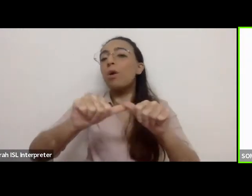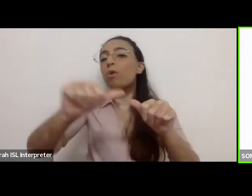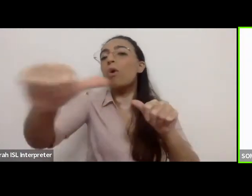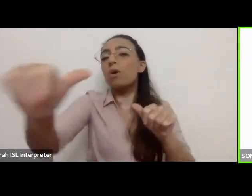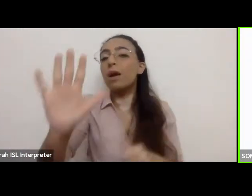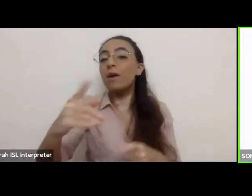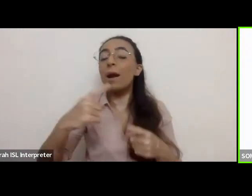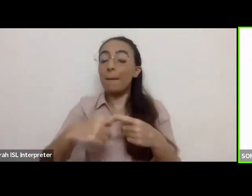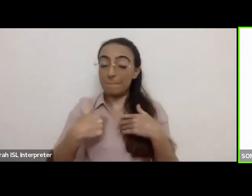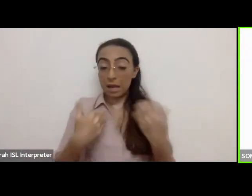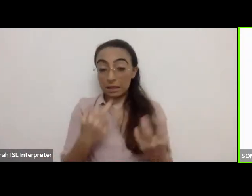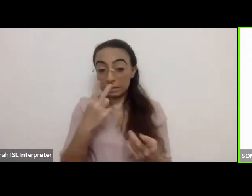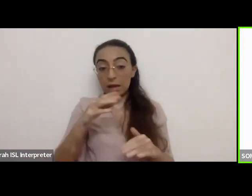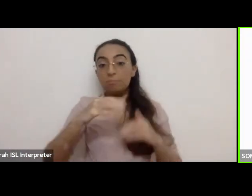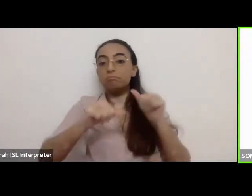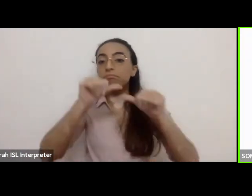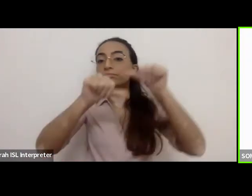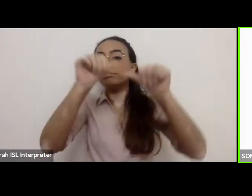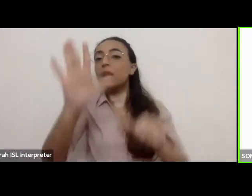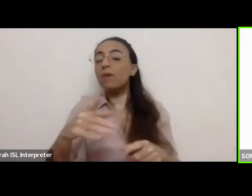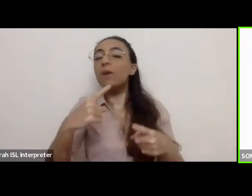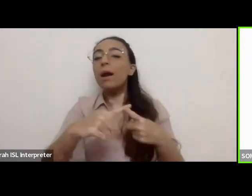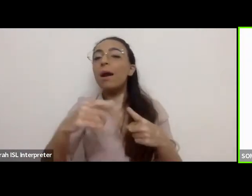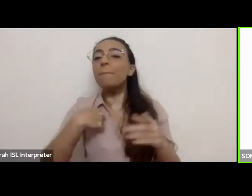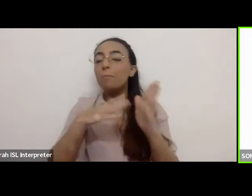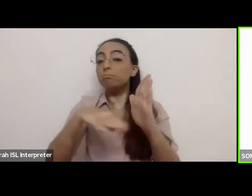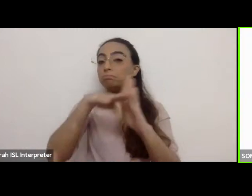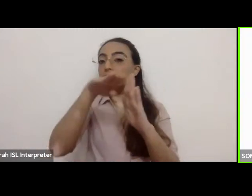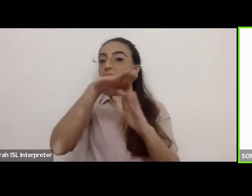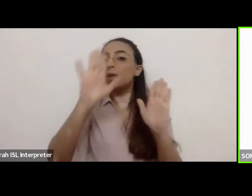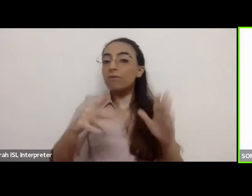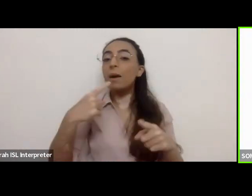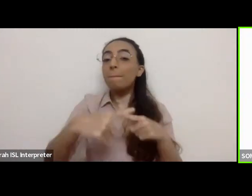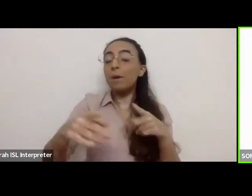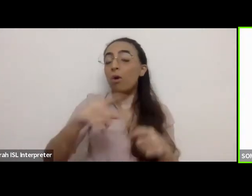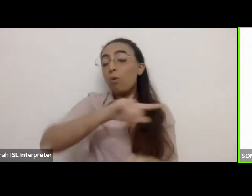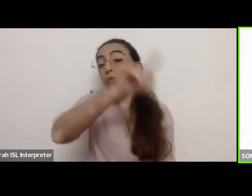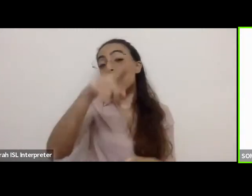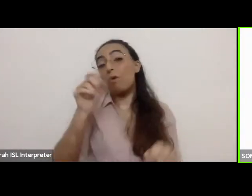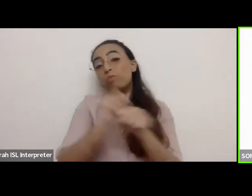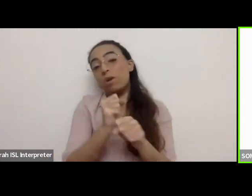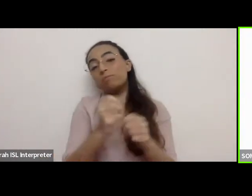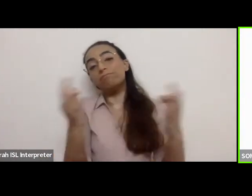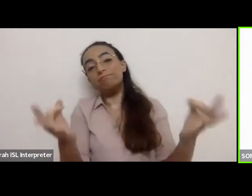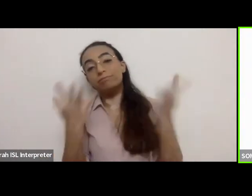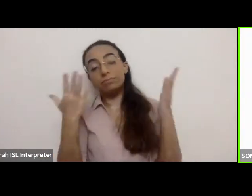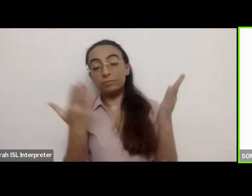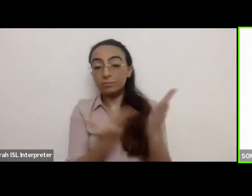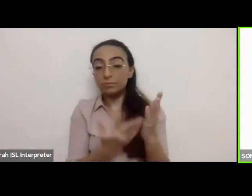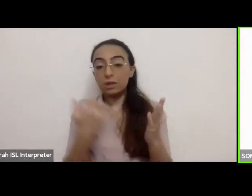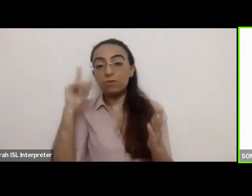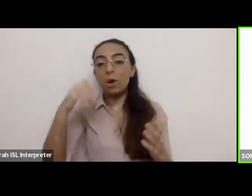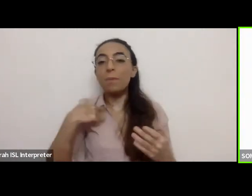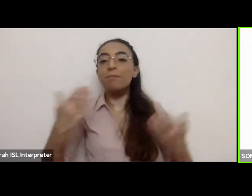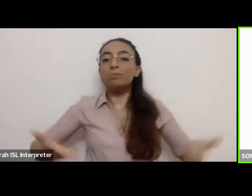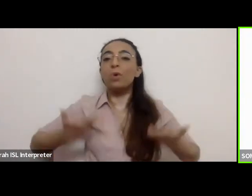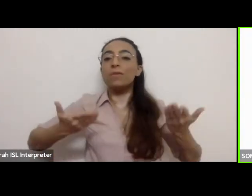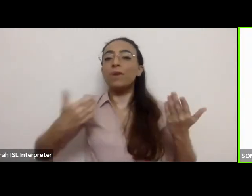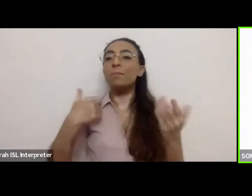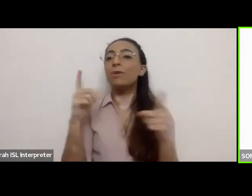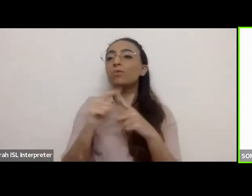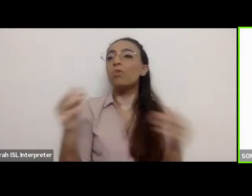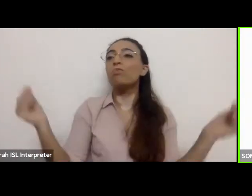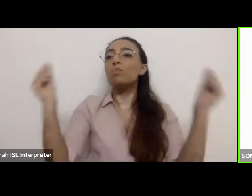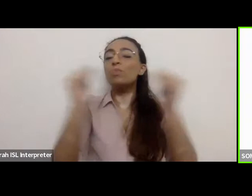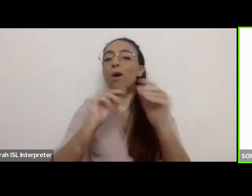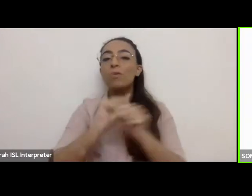progress. And all of you awardees, you've done such a stellar work that it keeps us motivated to do more. And